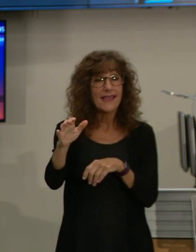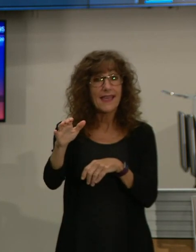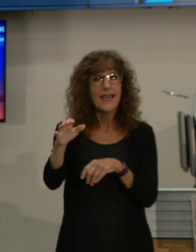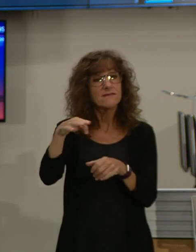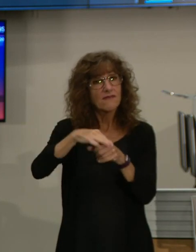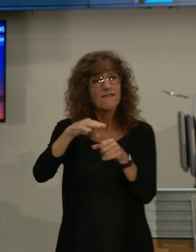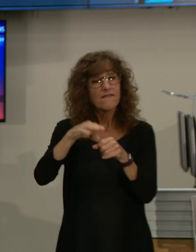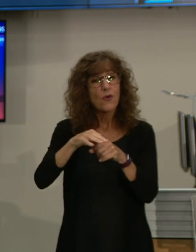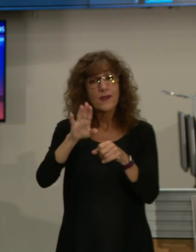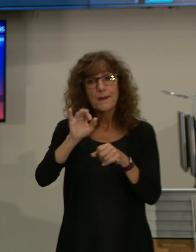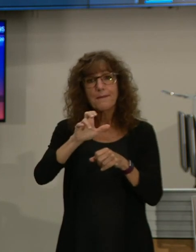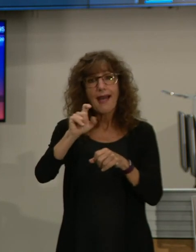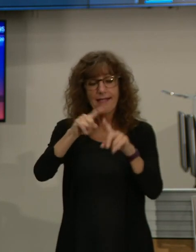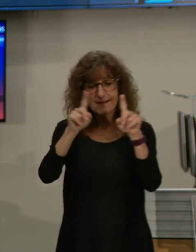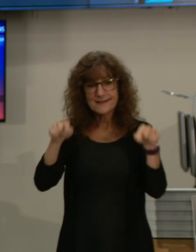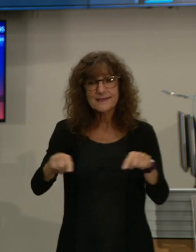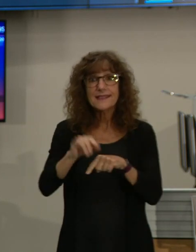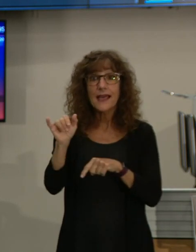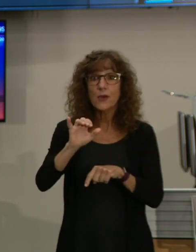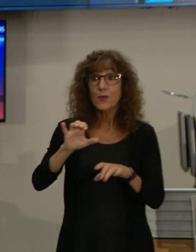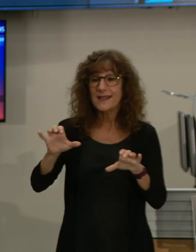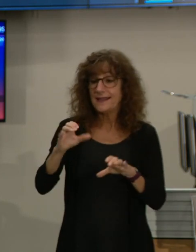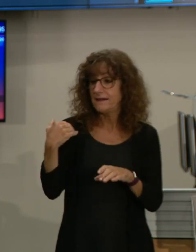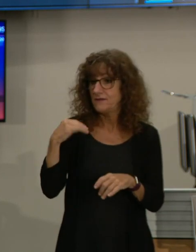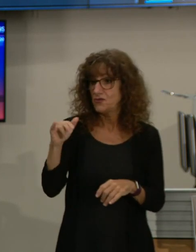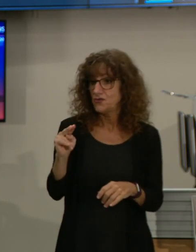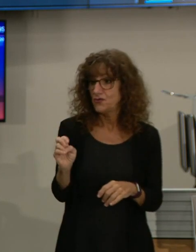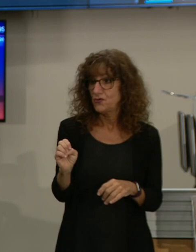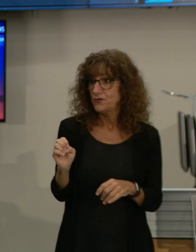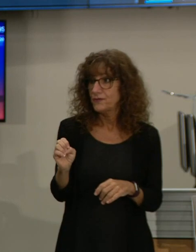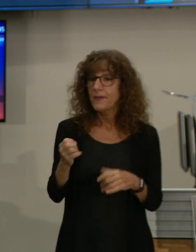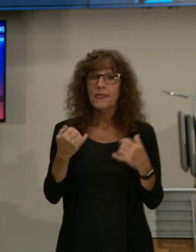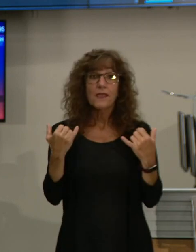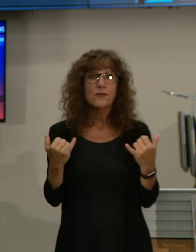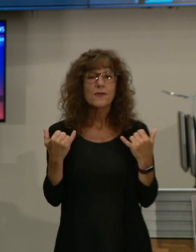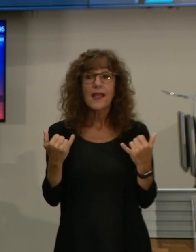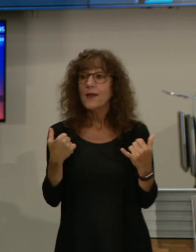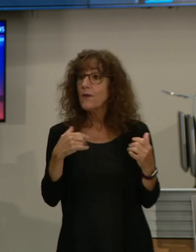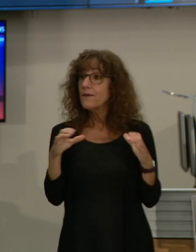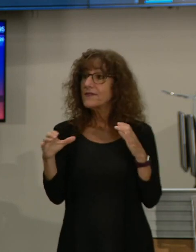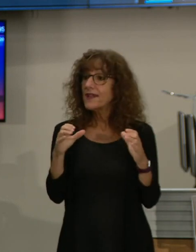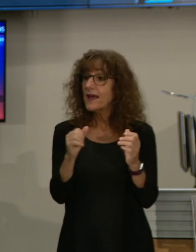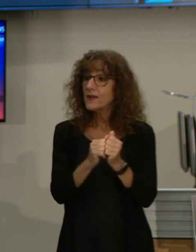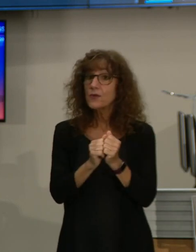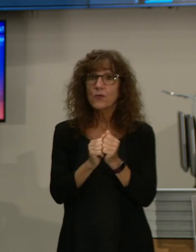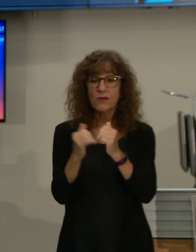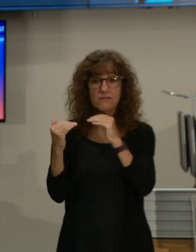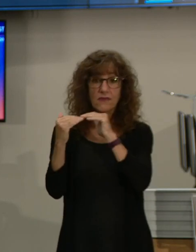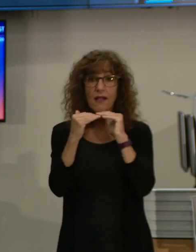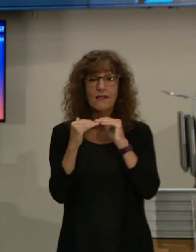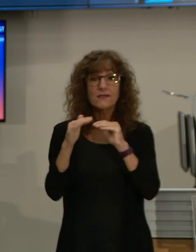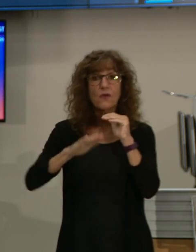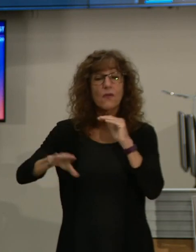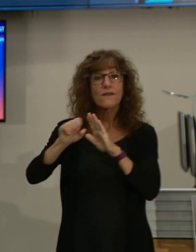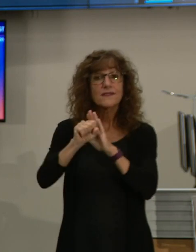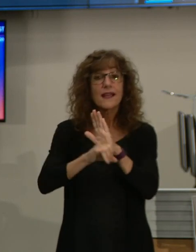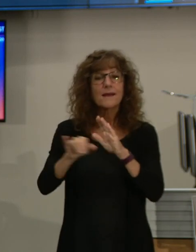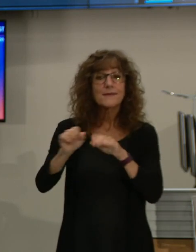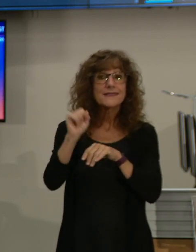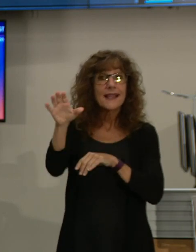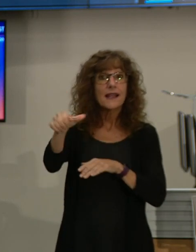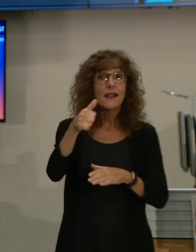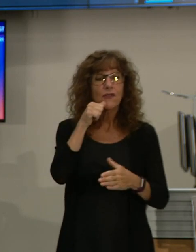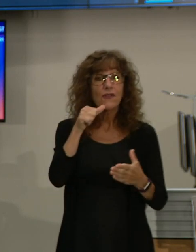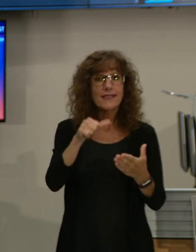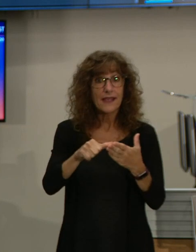did for the primary election. And so today, in addition to what we've done with my colleagues from across the state, I am also sending another letter